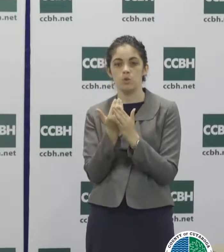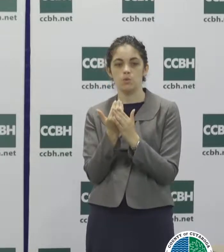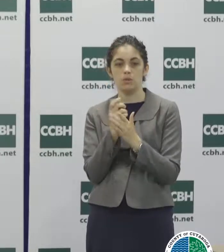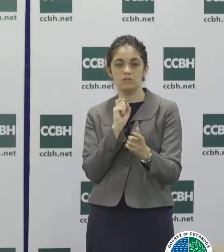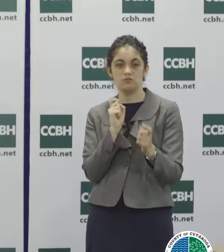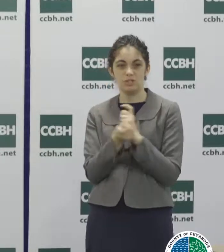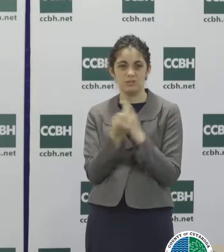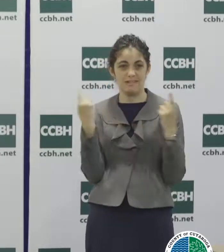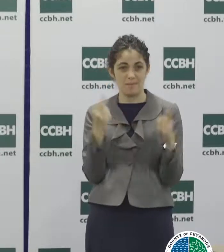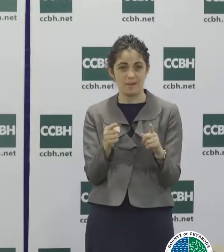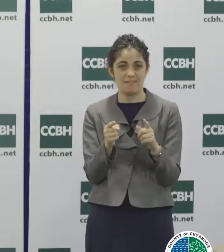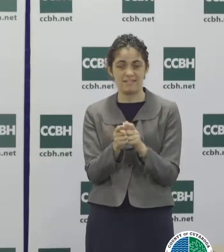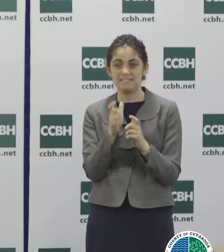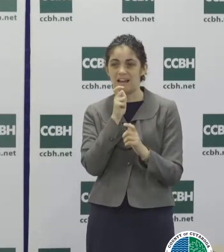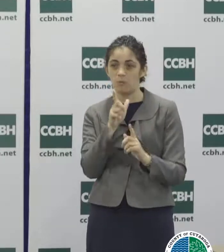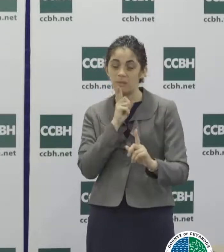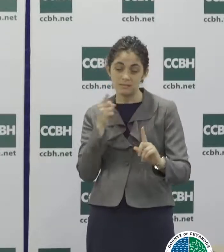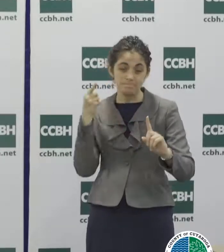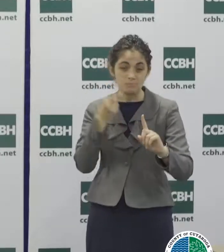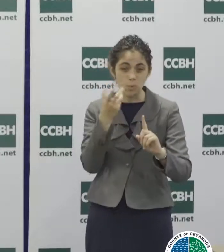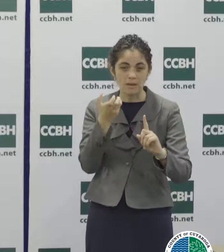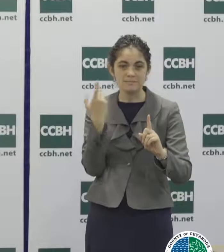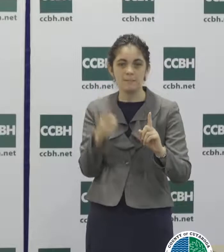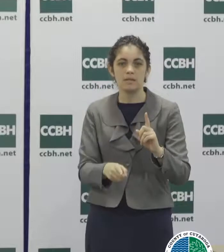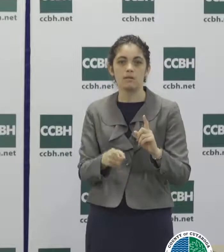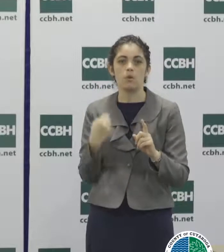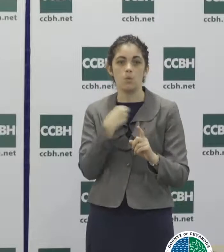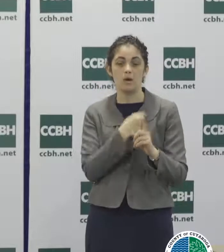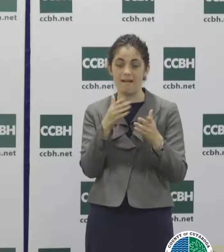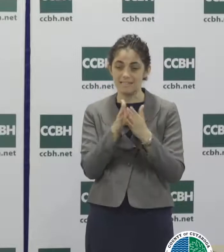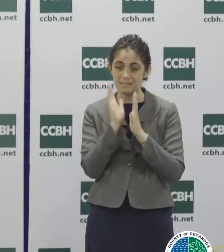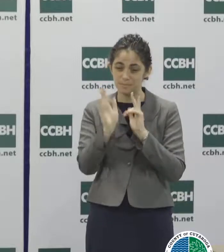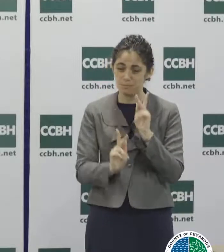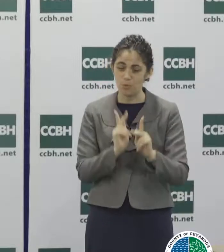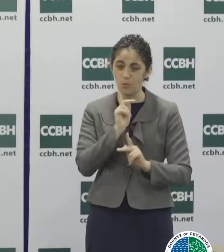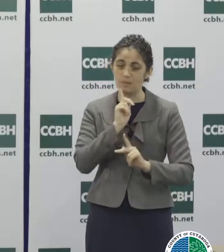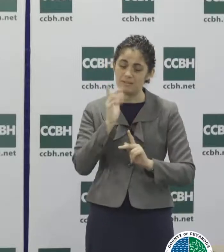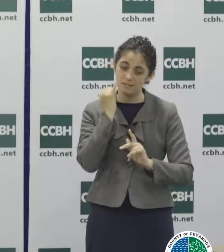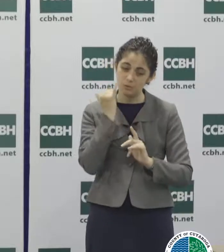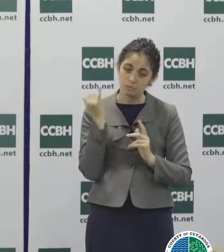transmission that people did not intend. And so we're asking people to